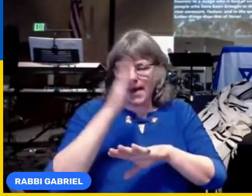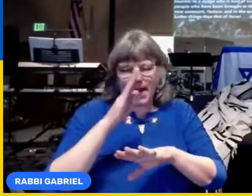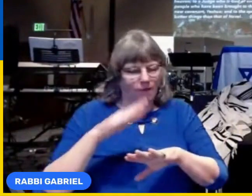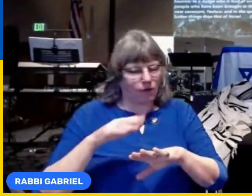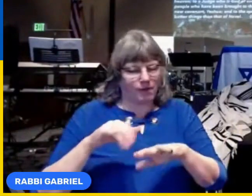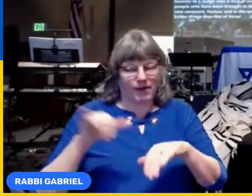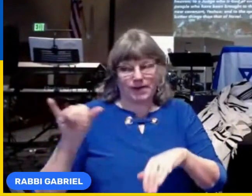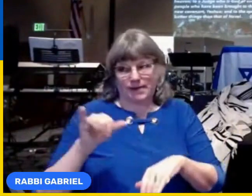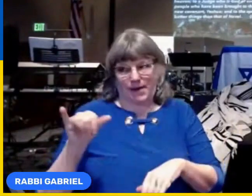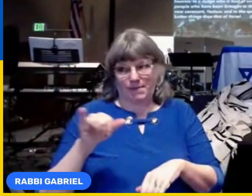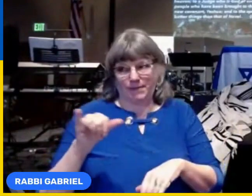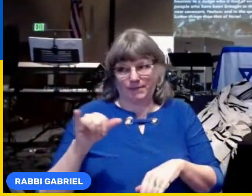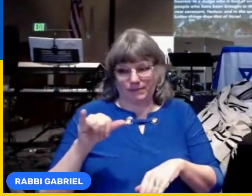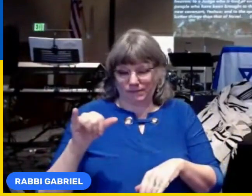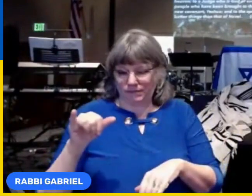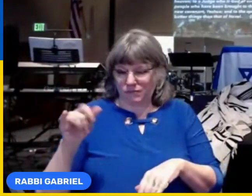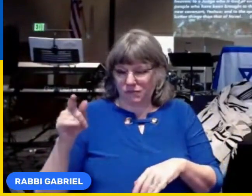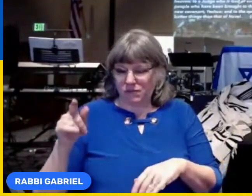It affects us.